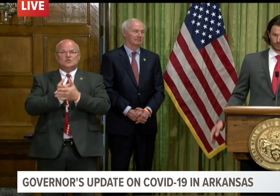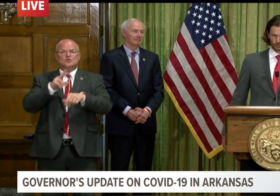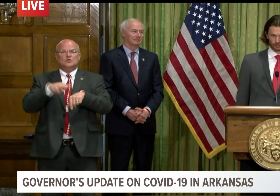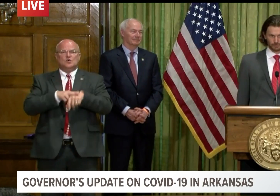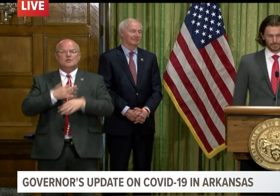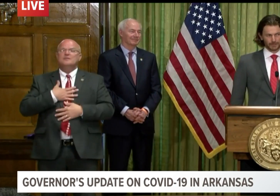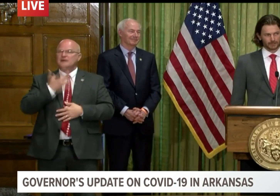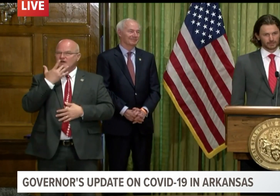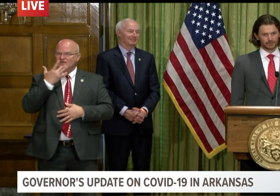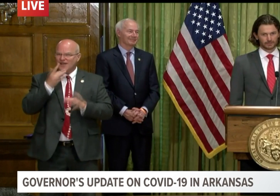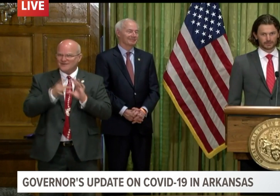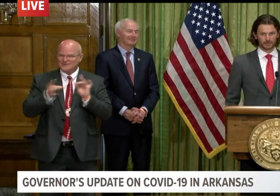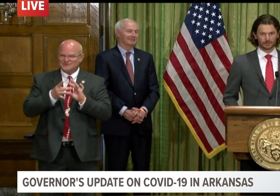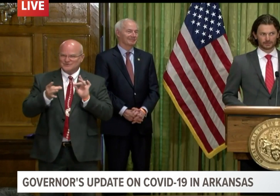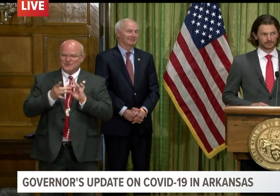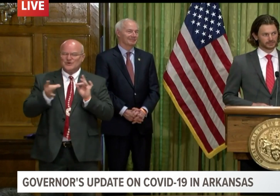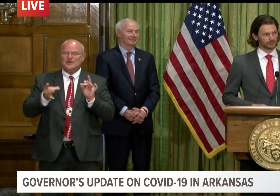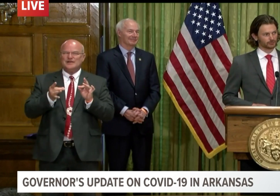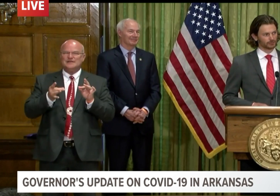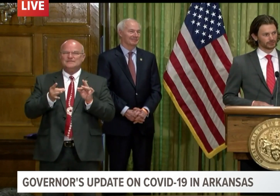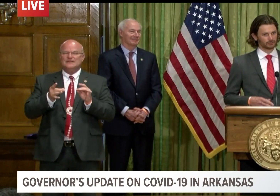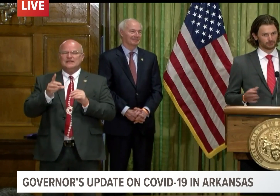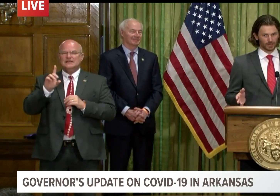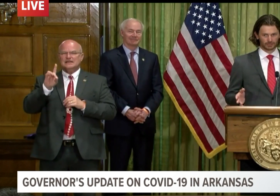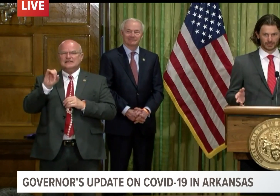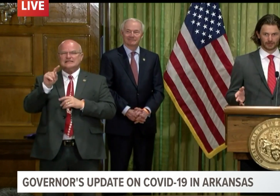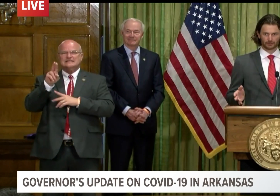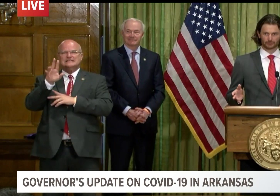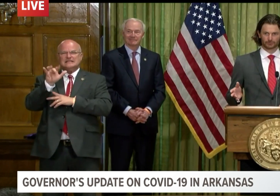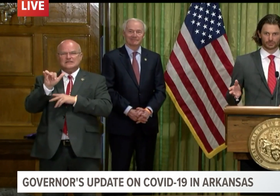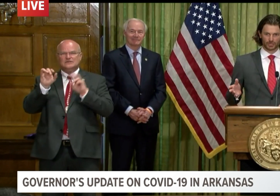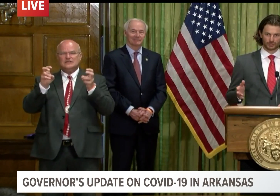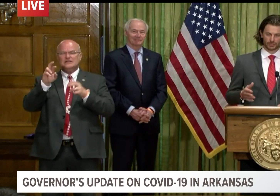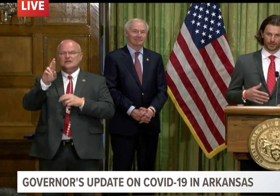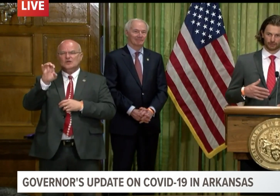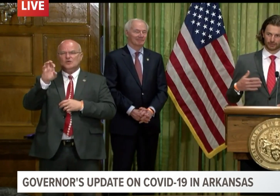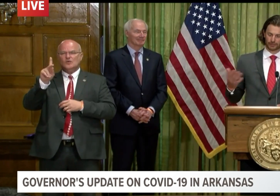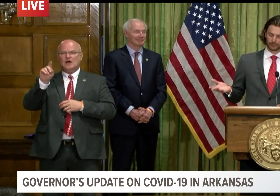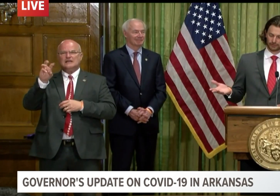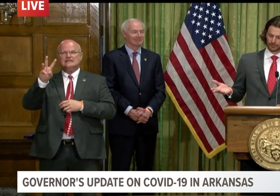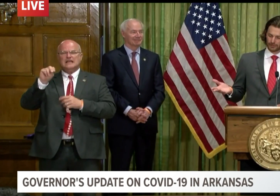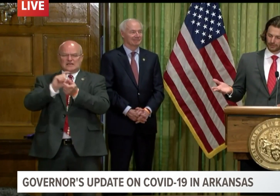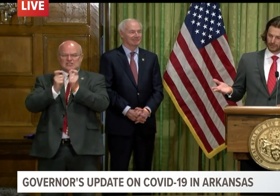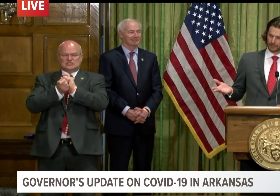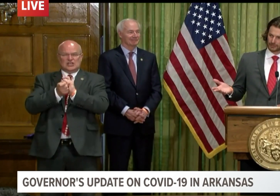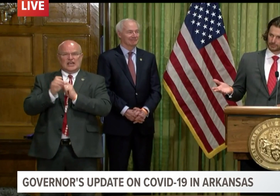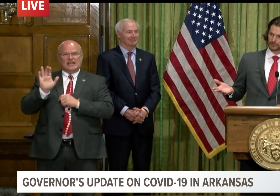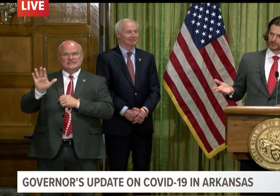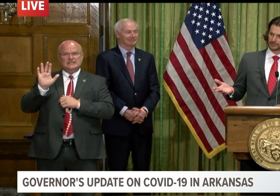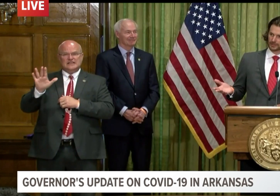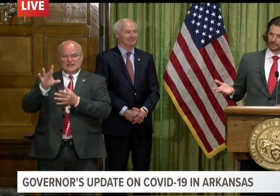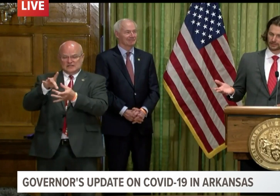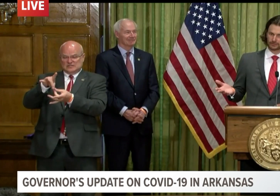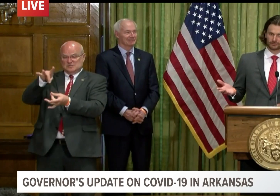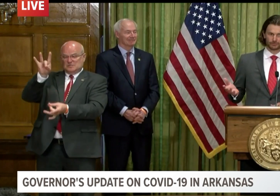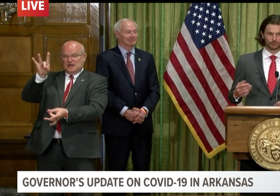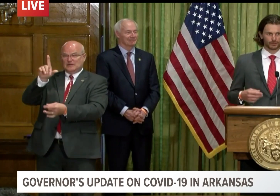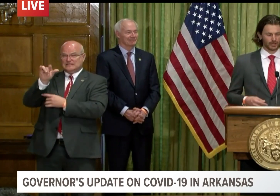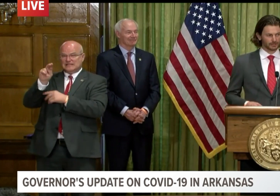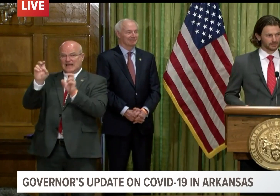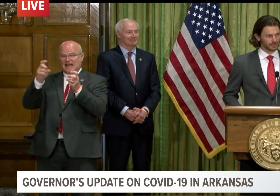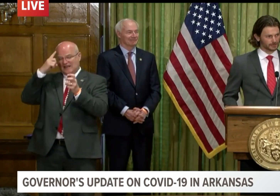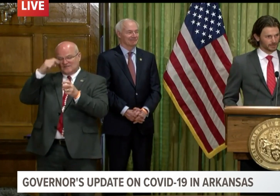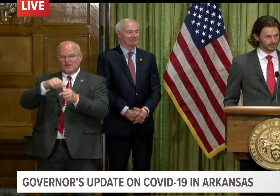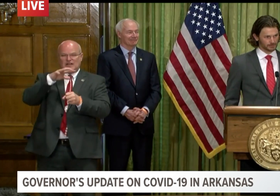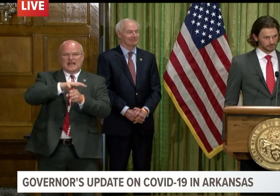favorite story is the distillery Rocktown changing out their spirits line